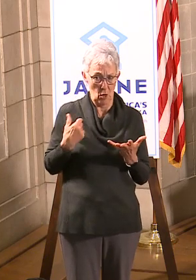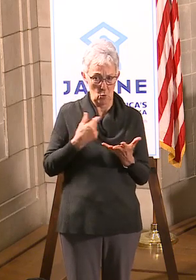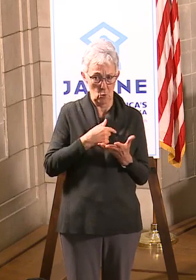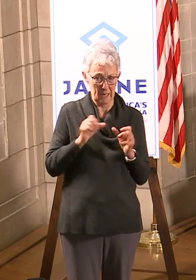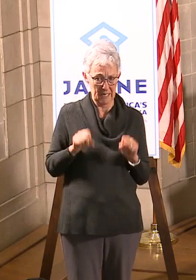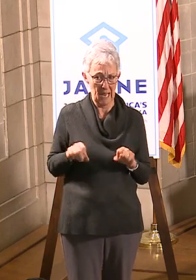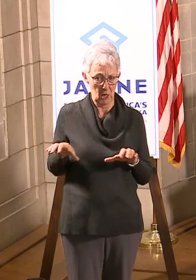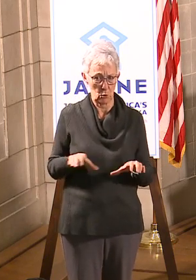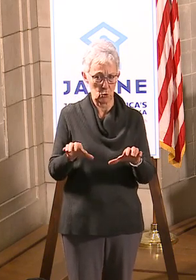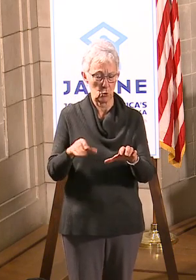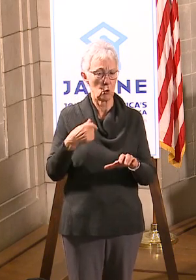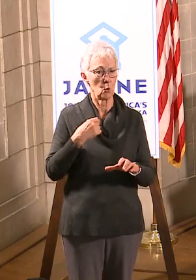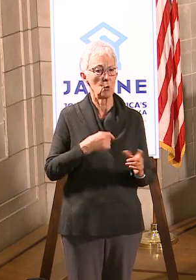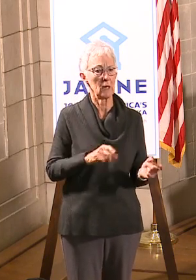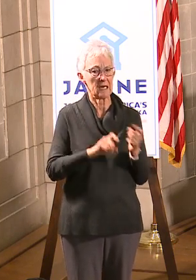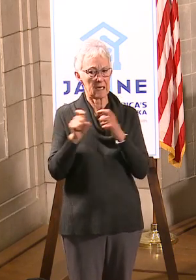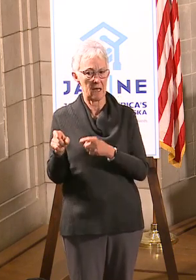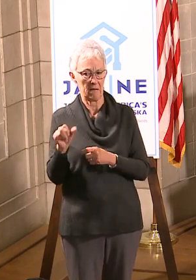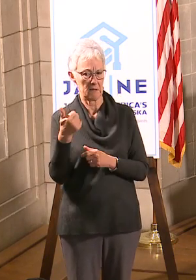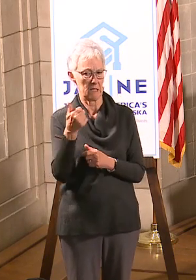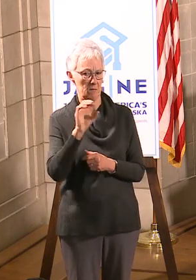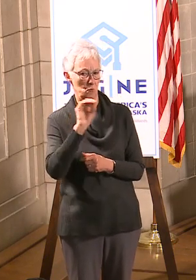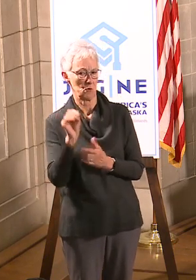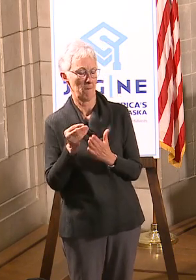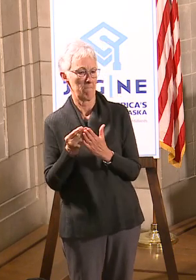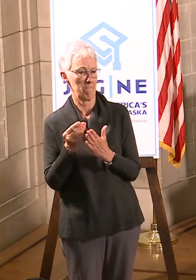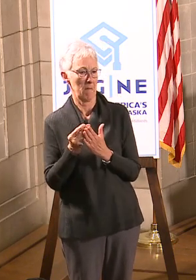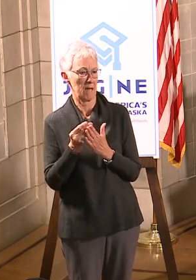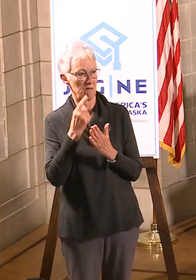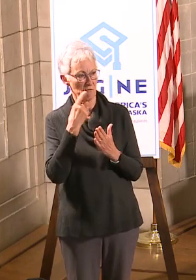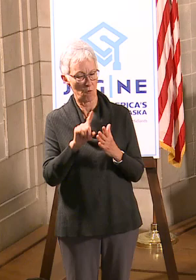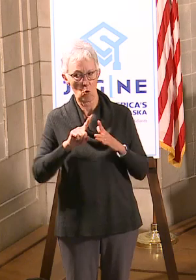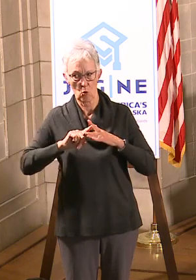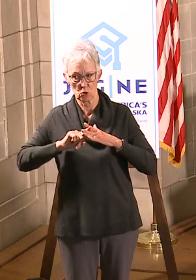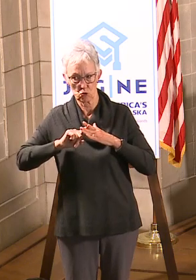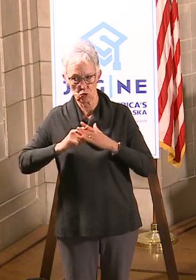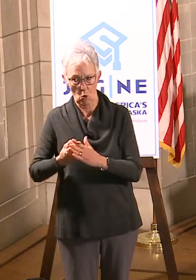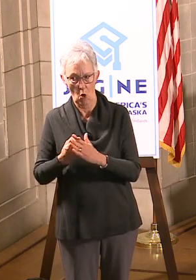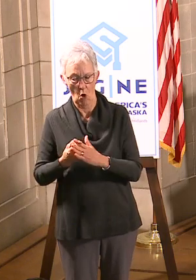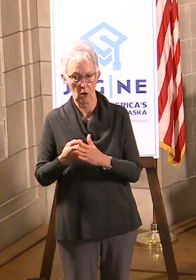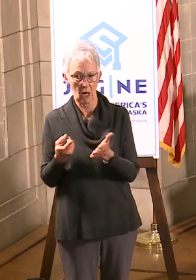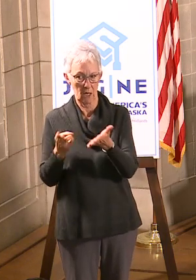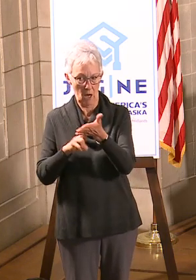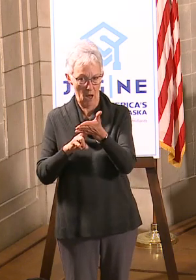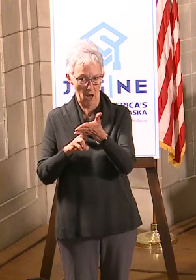Wagner-Pizer 10% money to give it a jump start, contracted with the state of Iowa to run it.